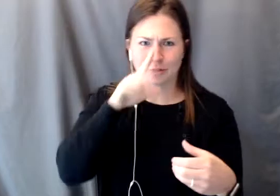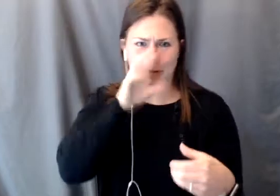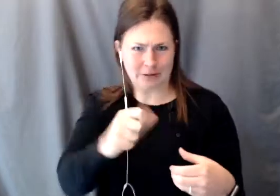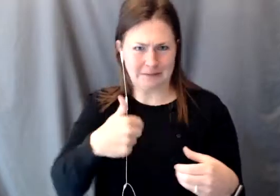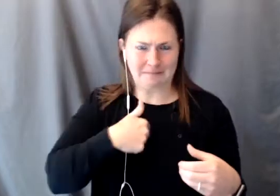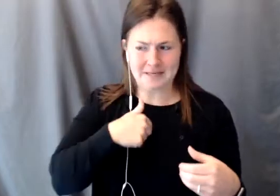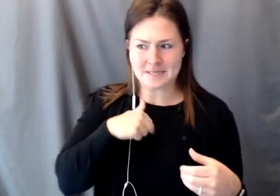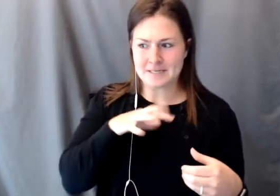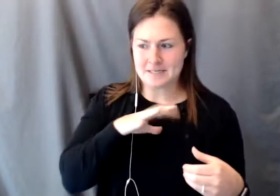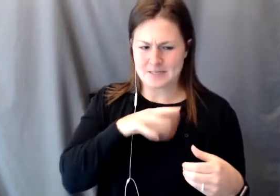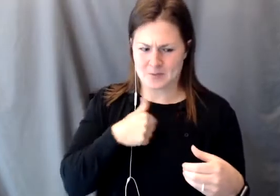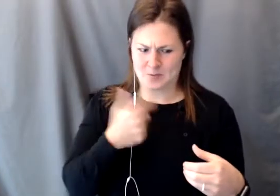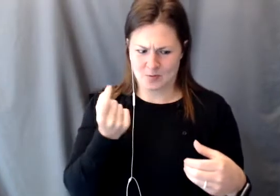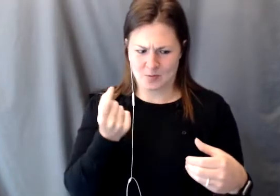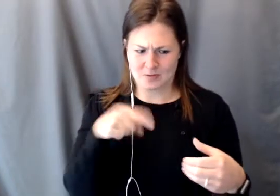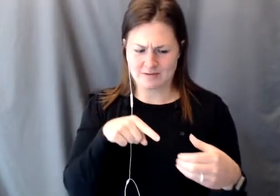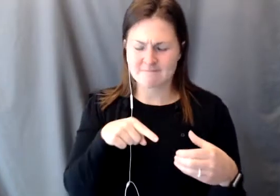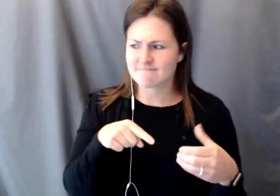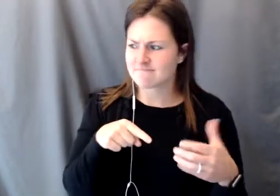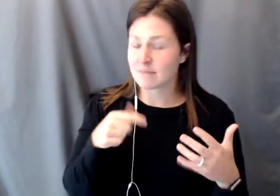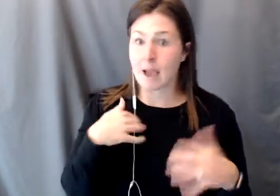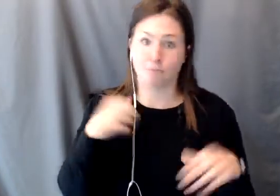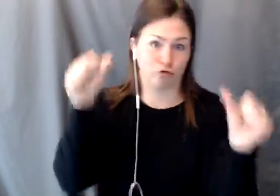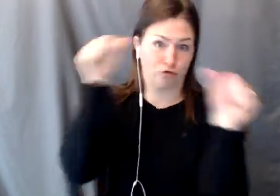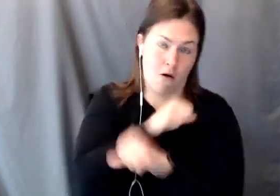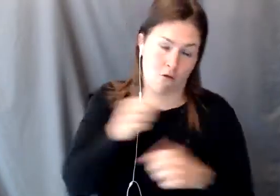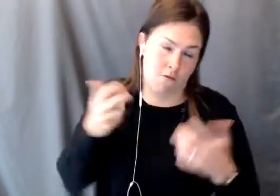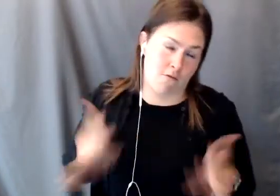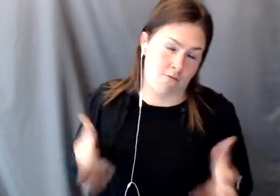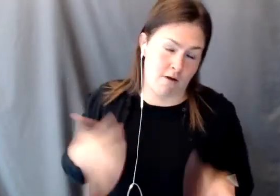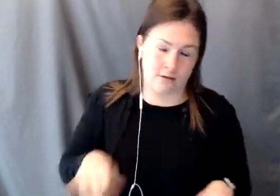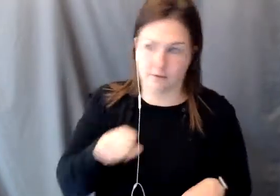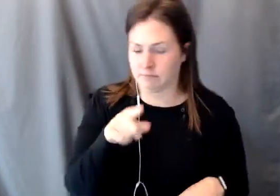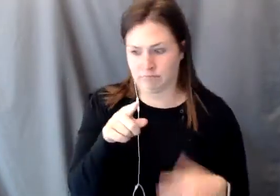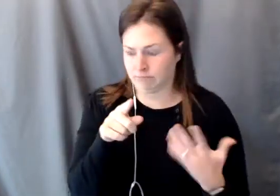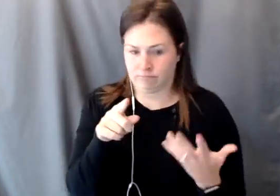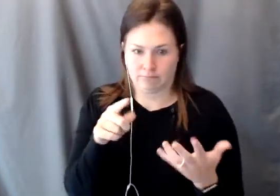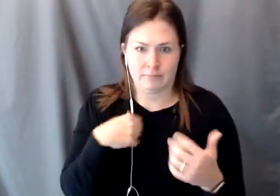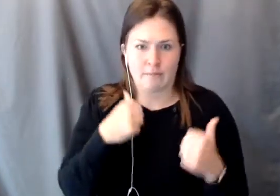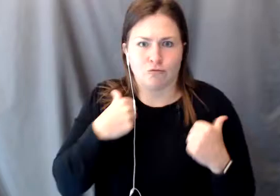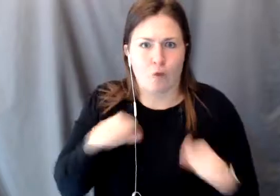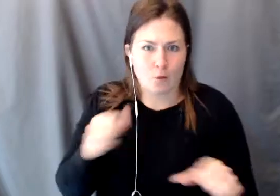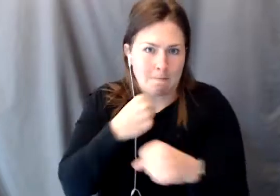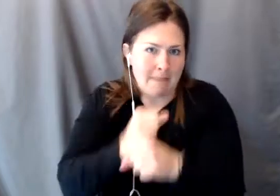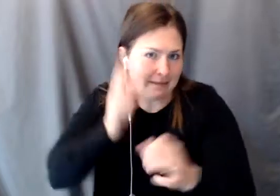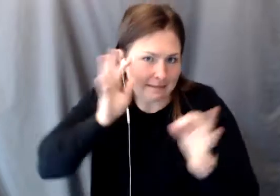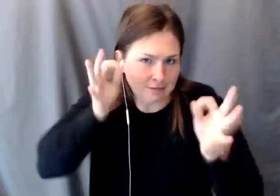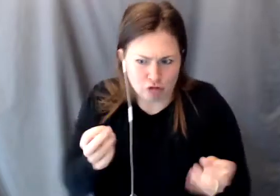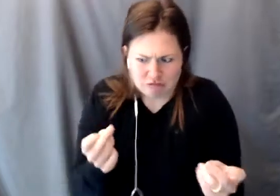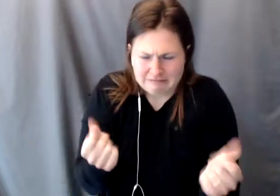do? And it's like, I'm drunk off my butt, and I'm trying to make these split second decisions. And she gets up and